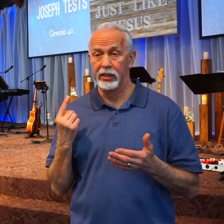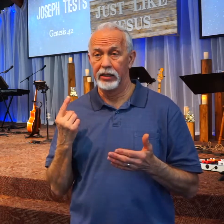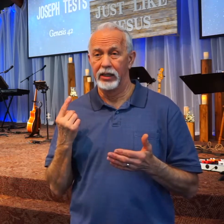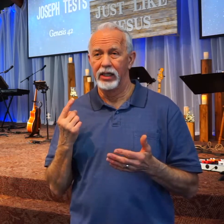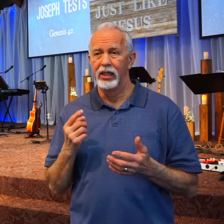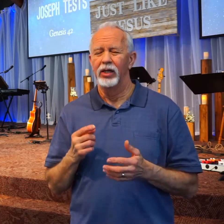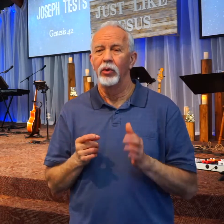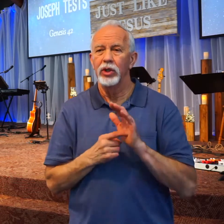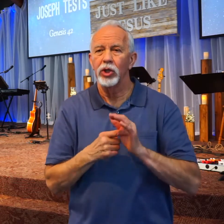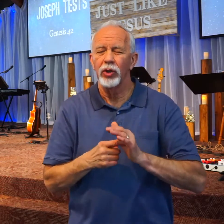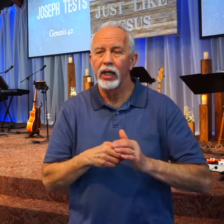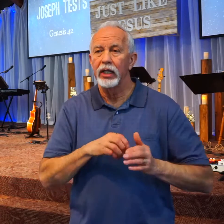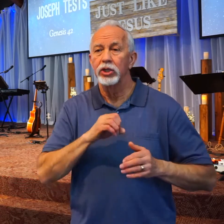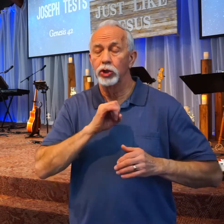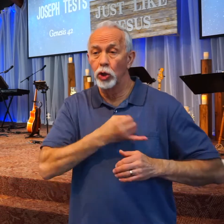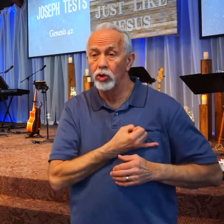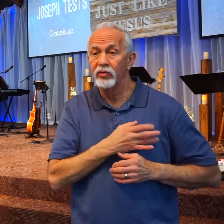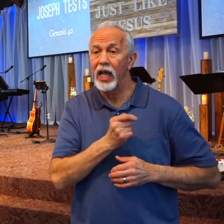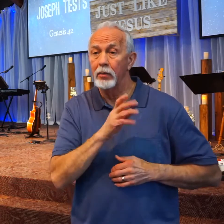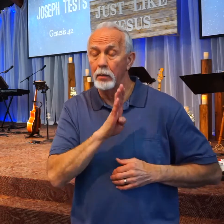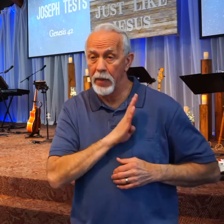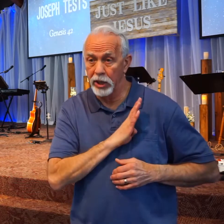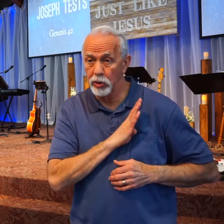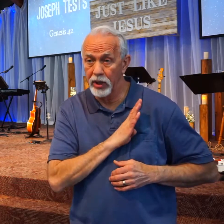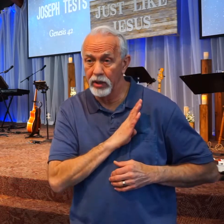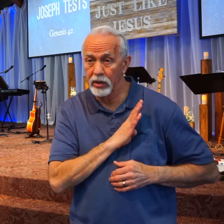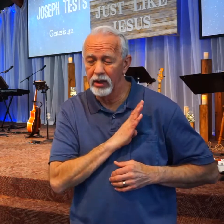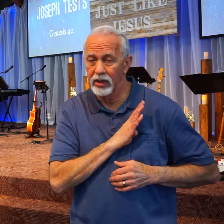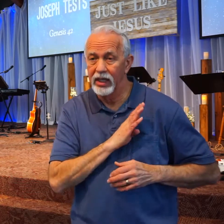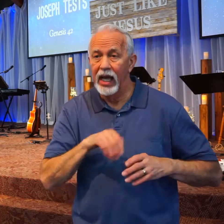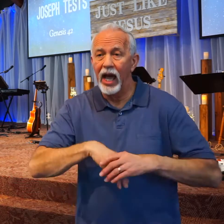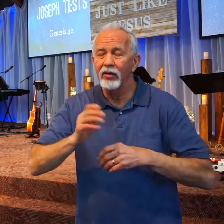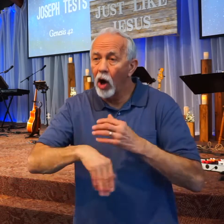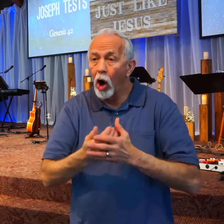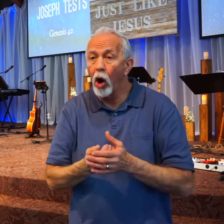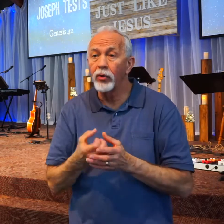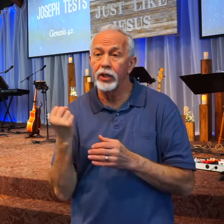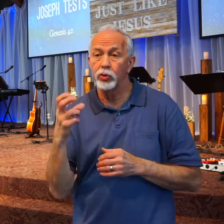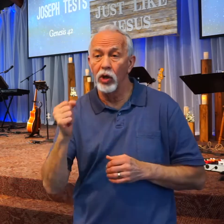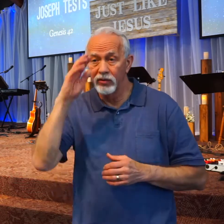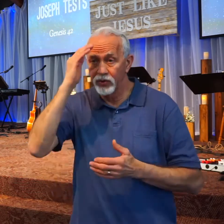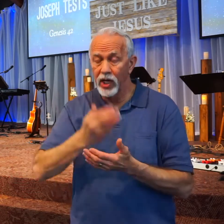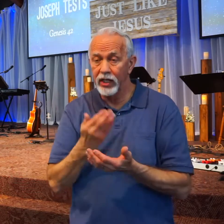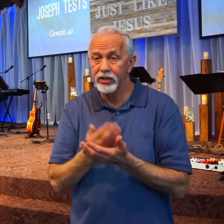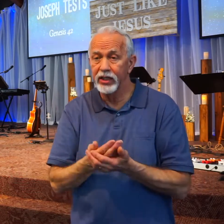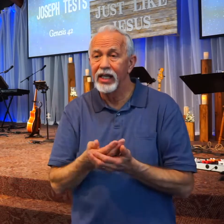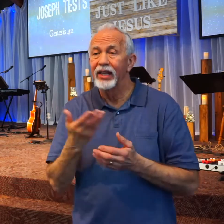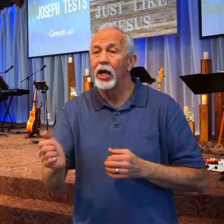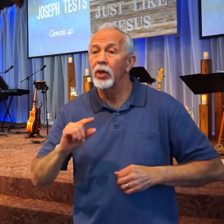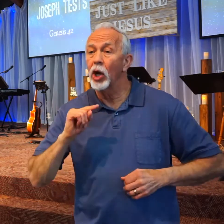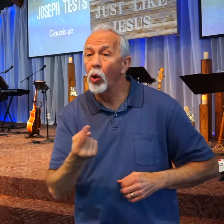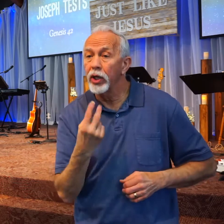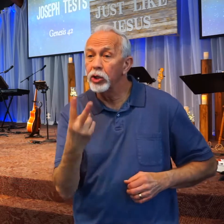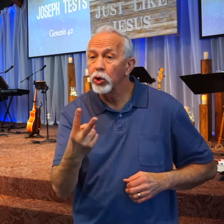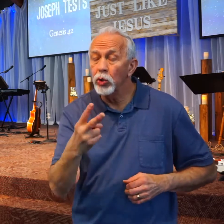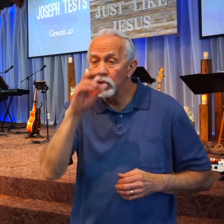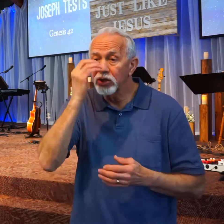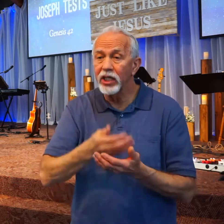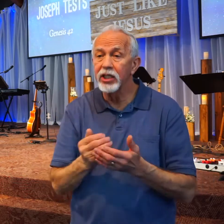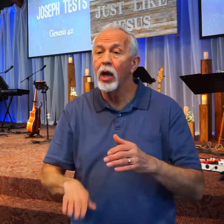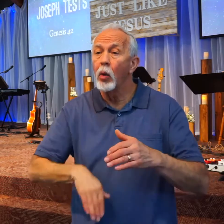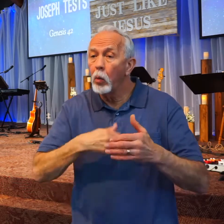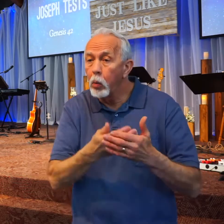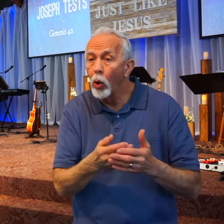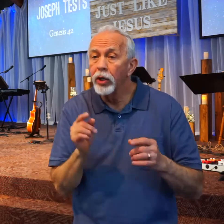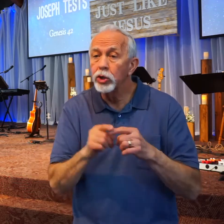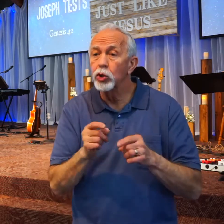pointed out that Joseph and Benjamin, out of all those 12 sons, they were the only two sons that were born